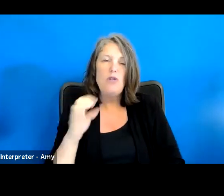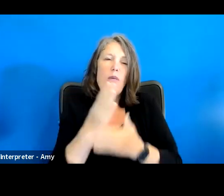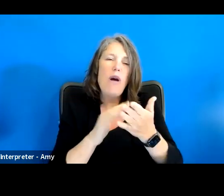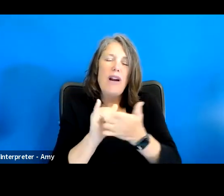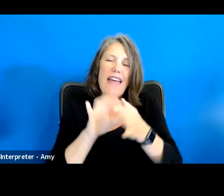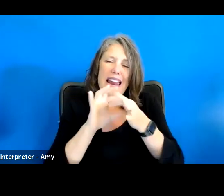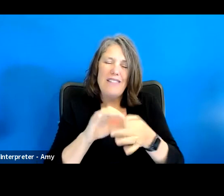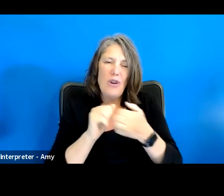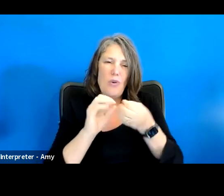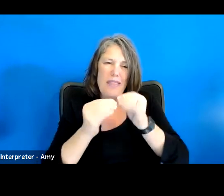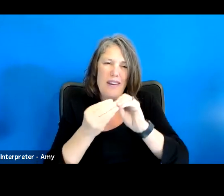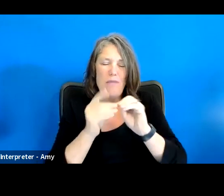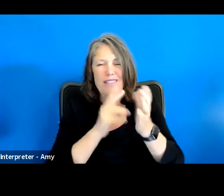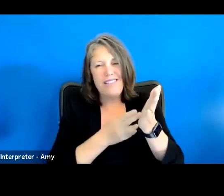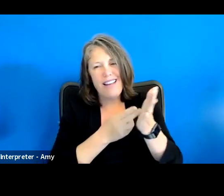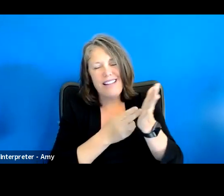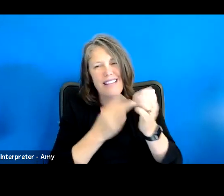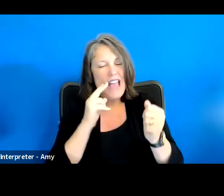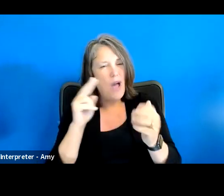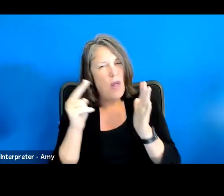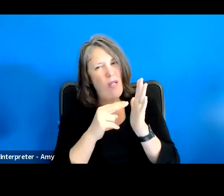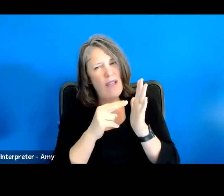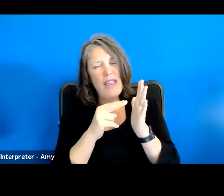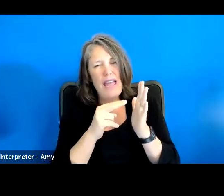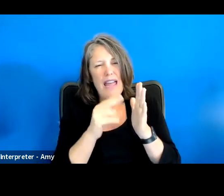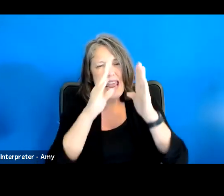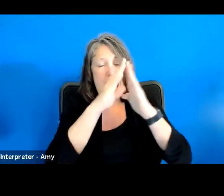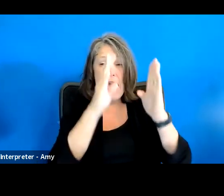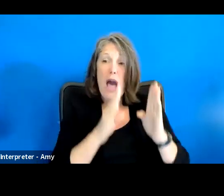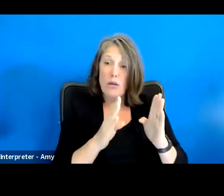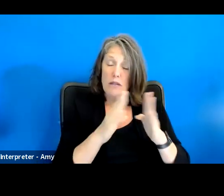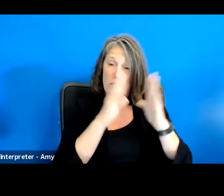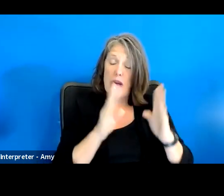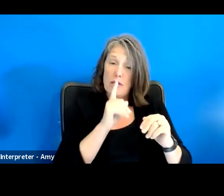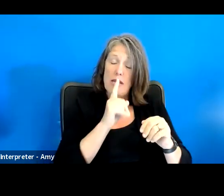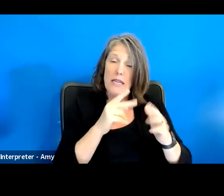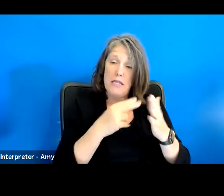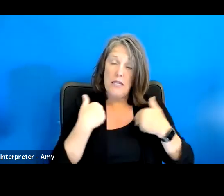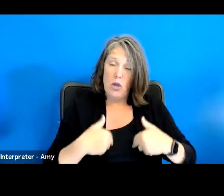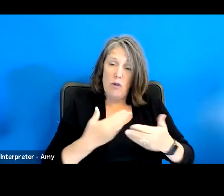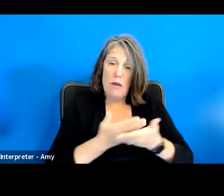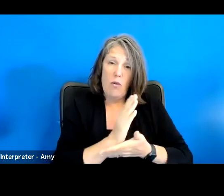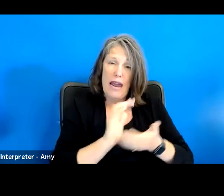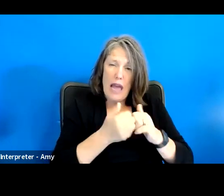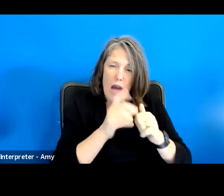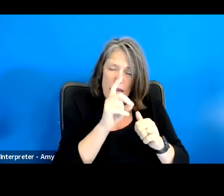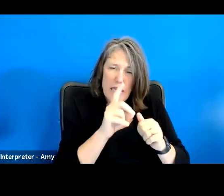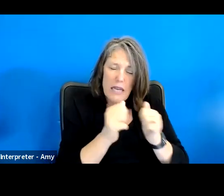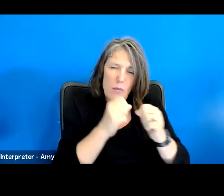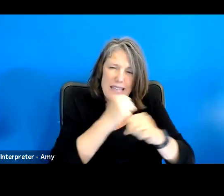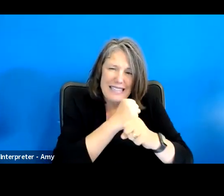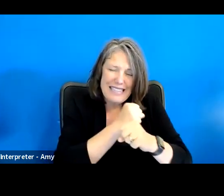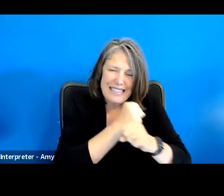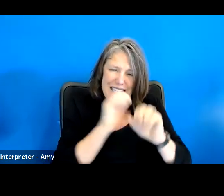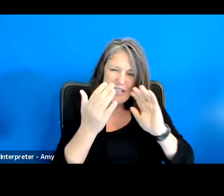the numbers. Honestly, I was looking at how housing as a human right part 1 did in terms of statistics